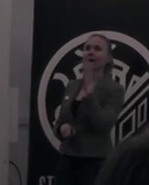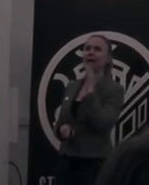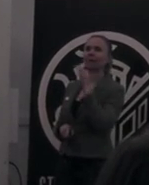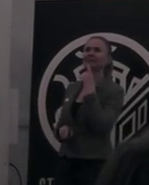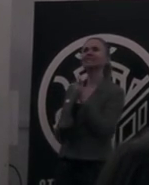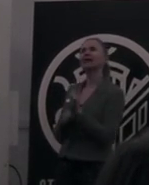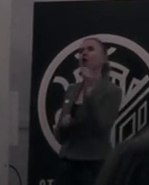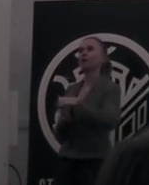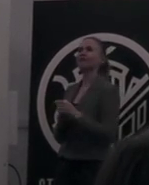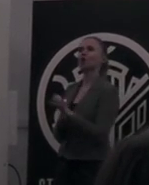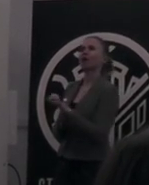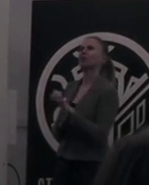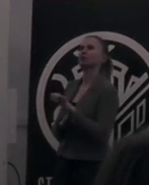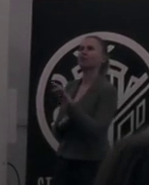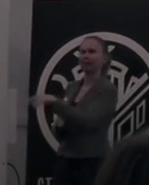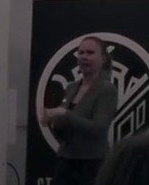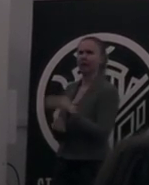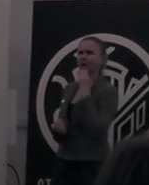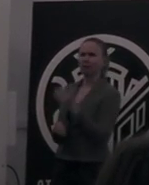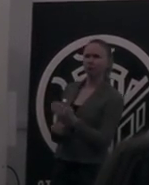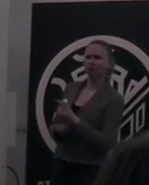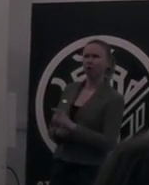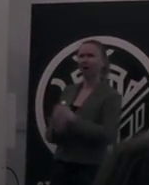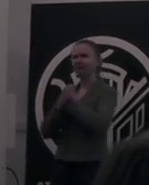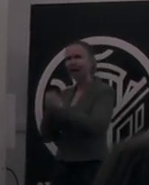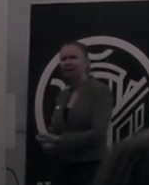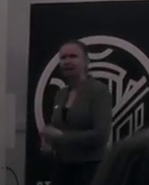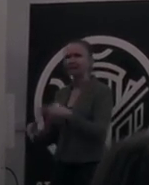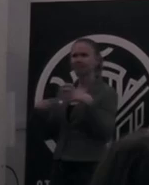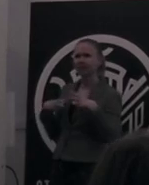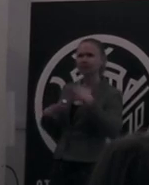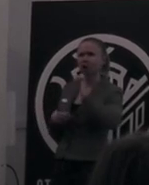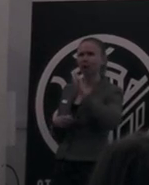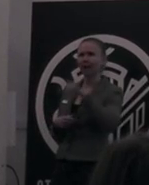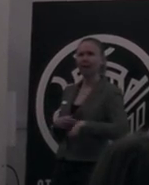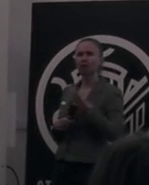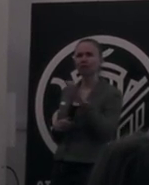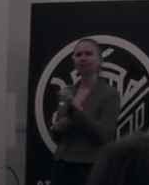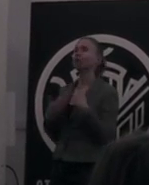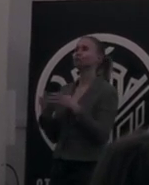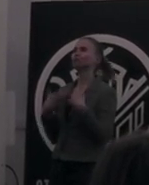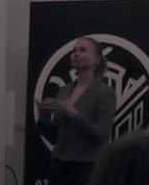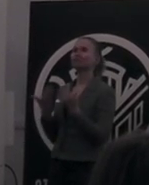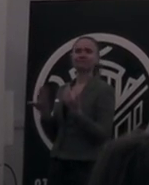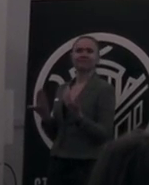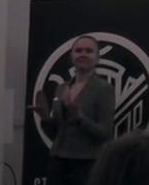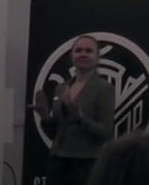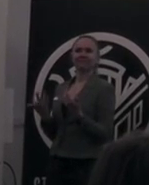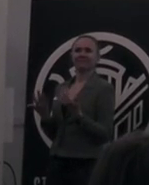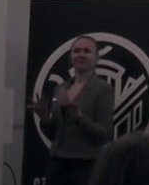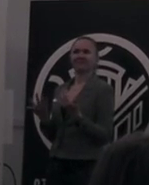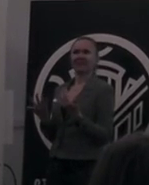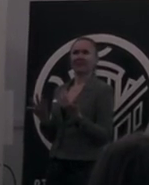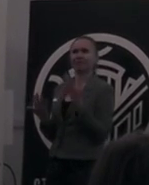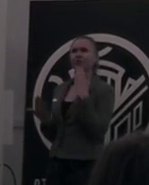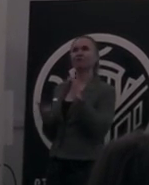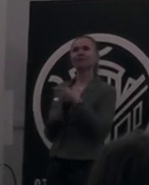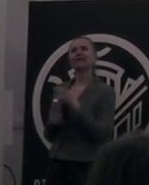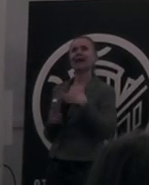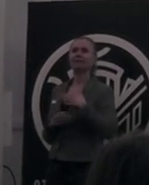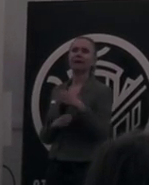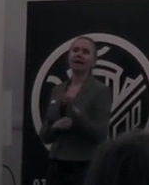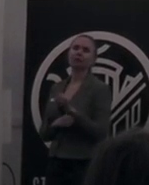And then he would say, "I'm here to recruit you for justice, liberty, for people to be authentic," and explain what really we're recruiting people for.